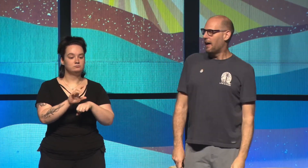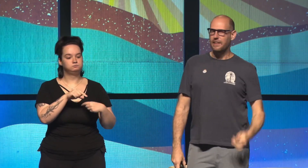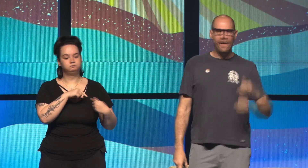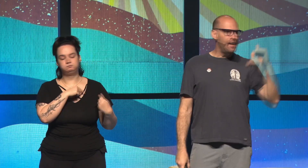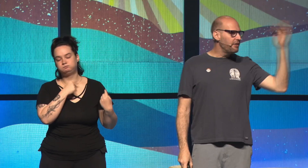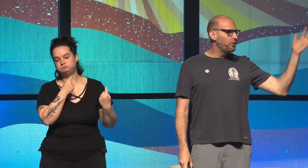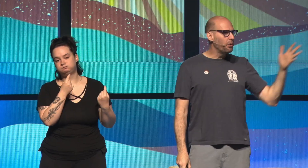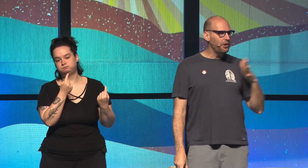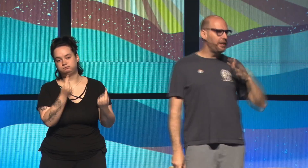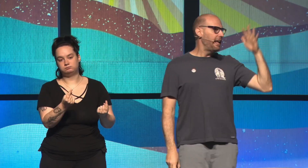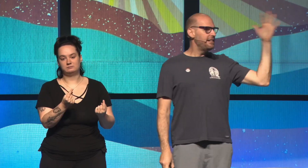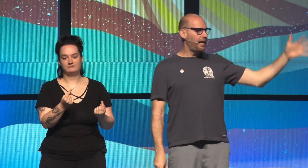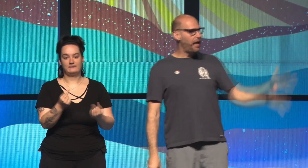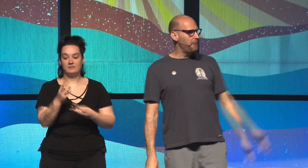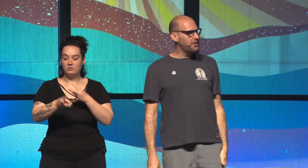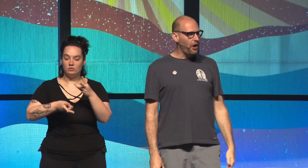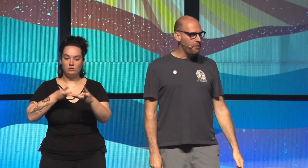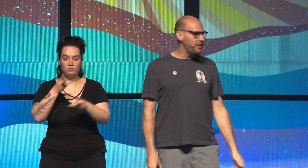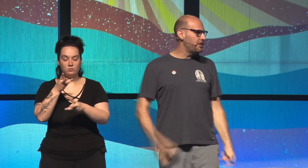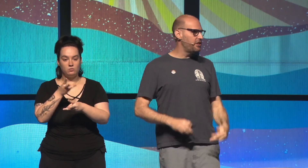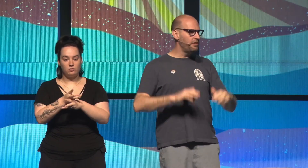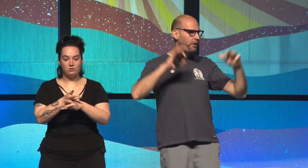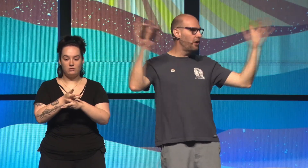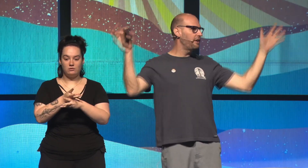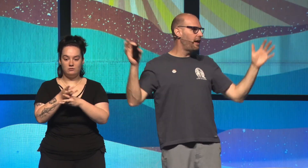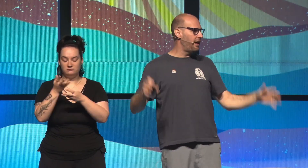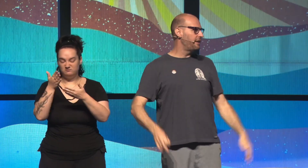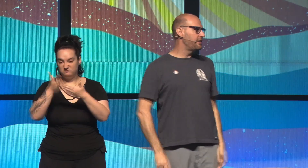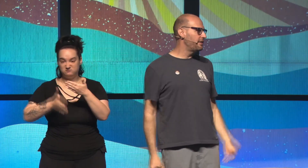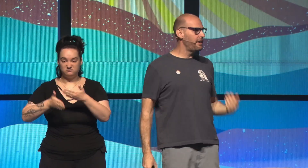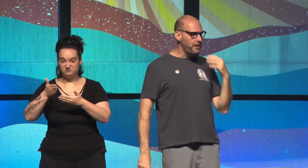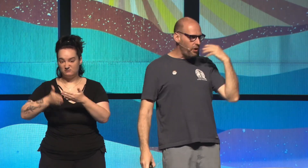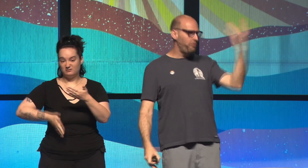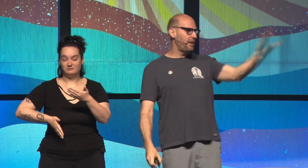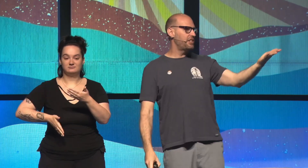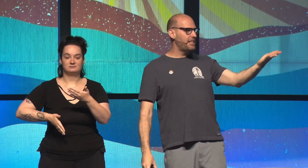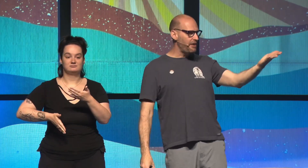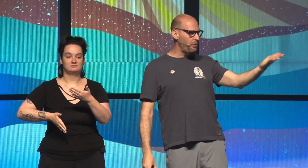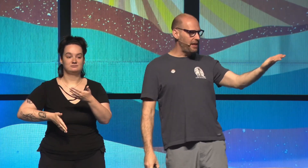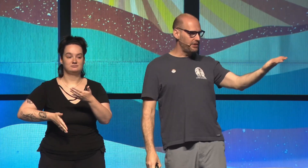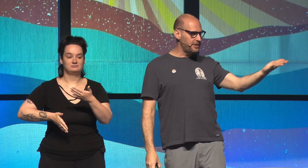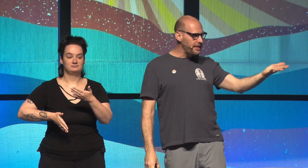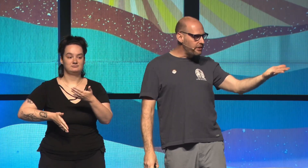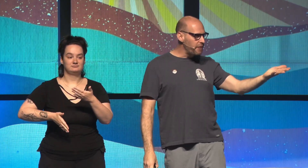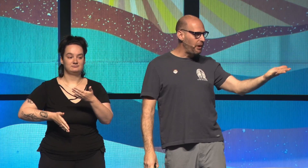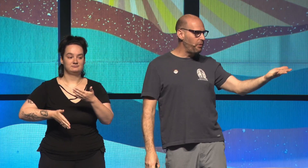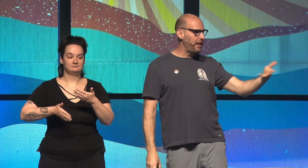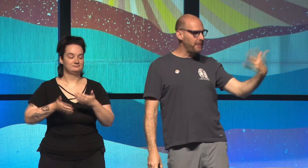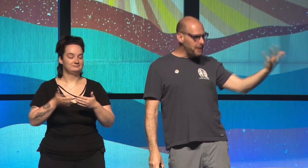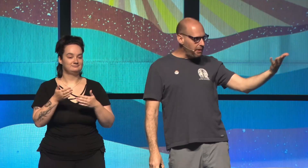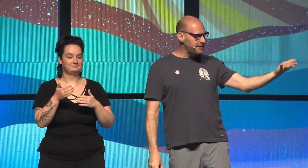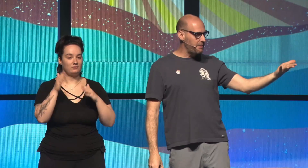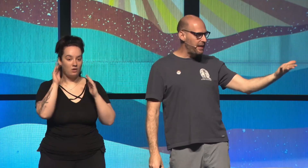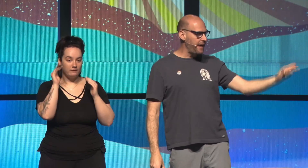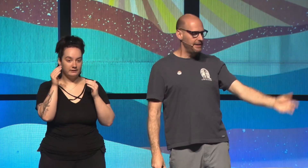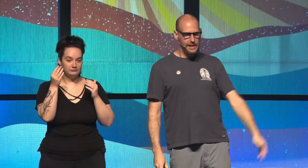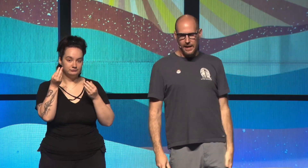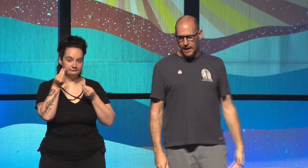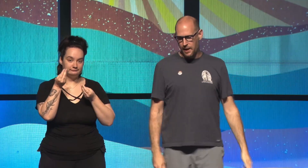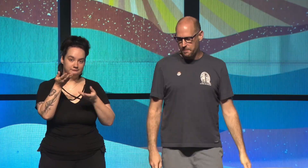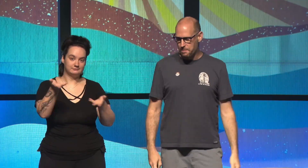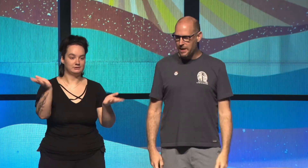Revelation, the end of the world, end times garbage that you've heard, hopefully I just gave away a little secret about what I think about some of